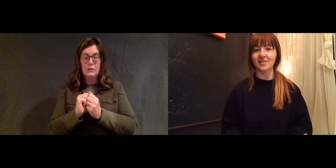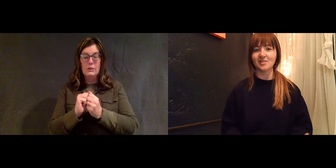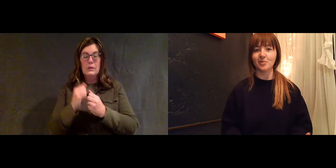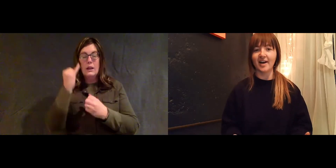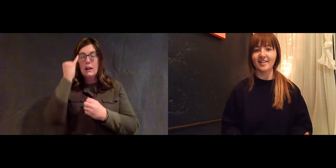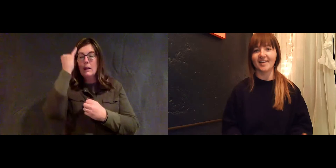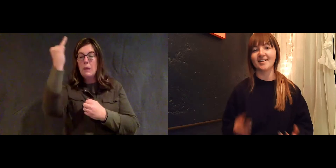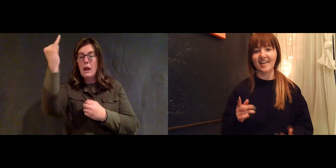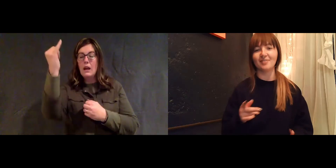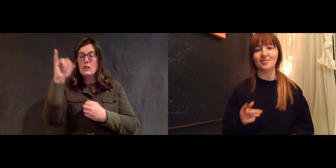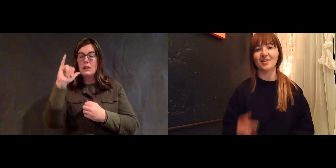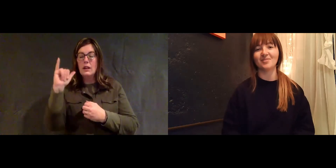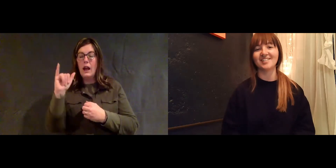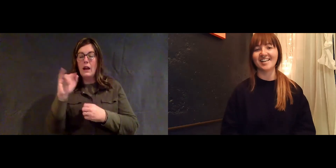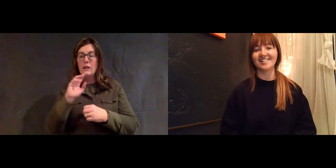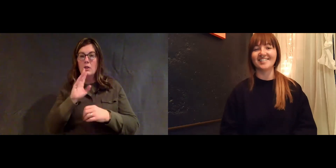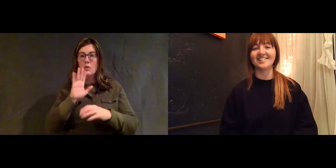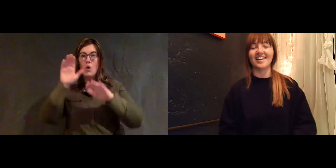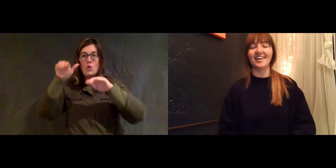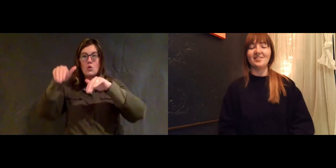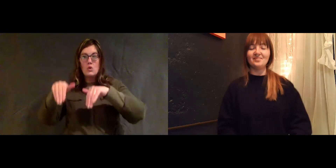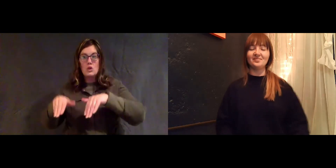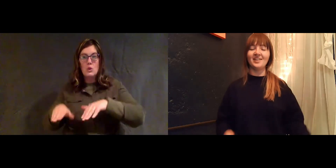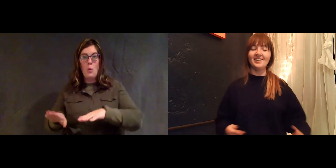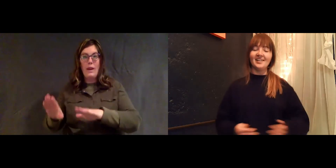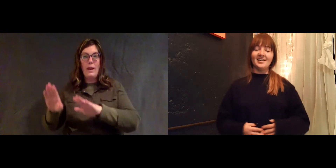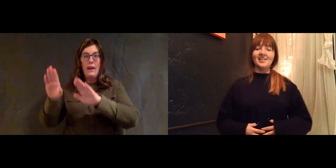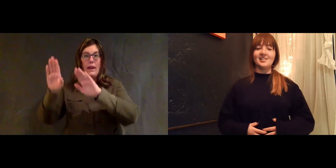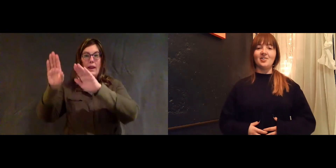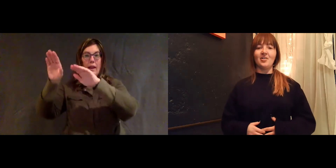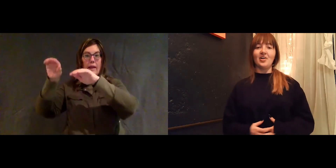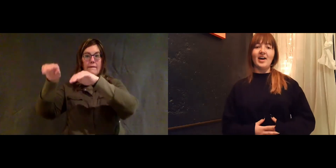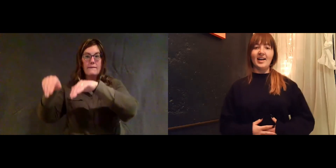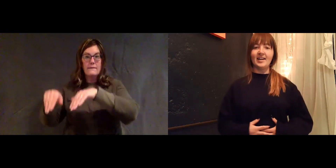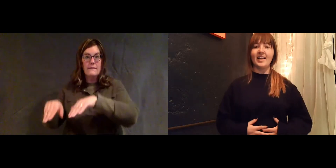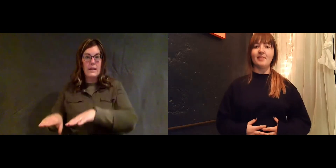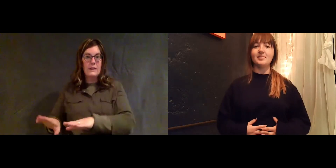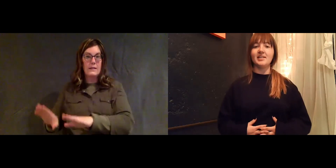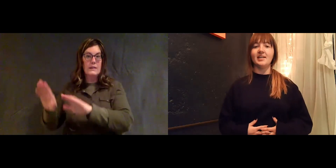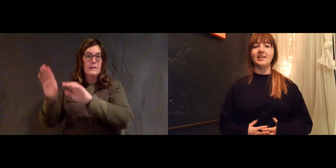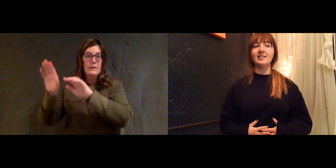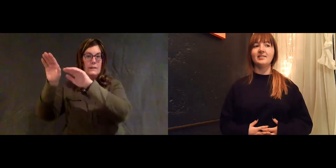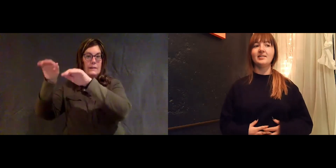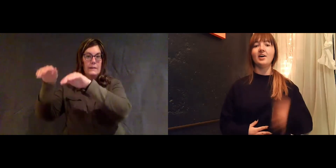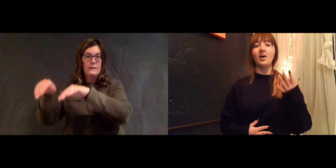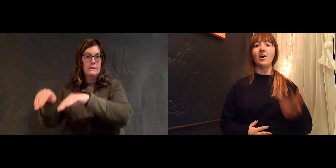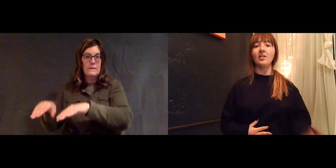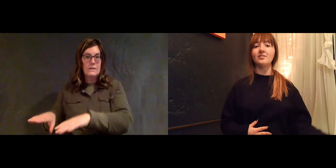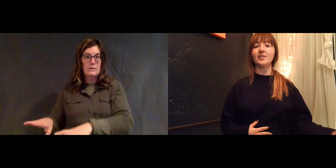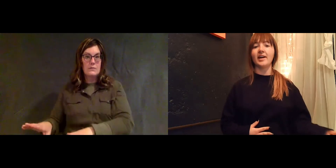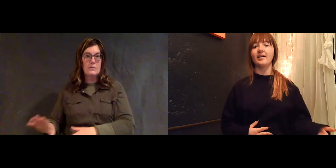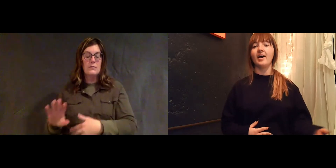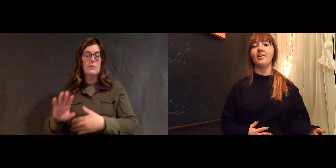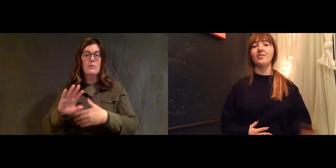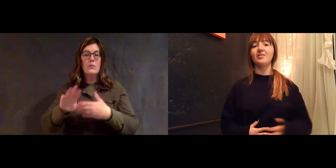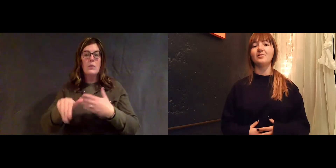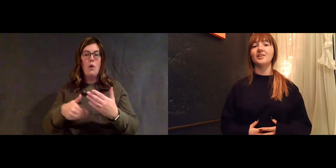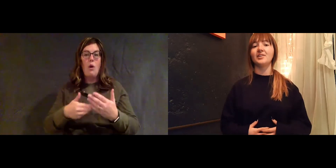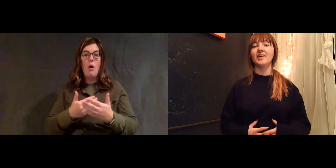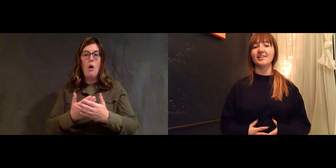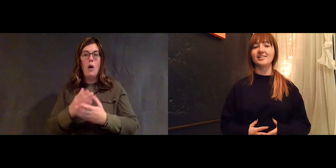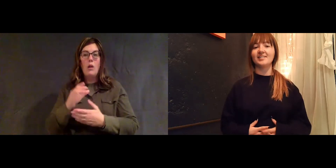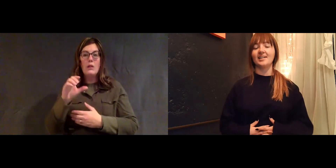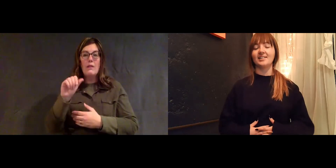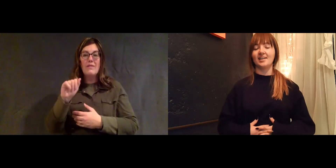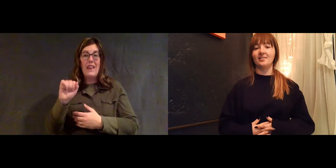doing this breath, and that will make more sense in a second. So go ahead and empty all of your air out with